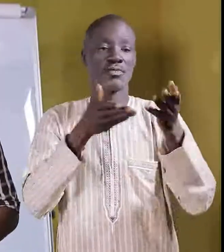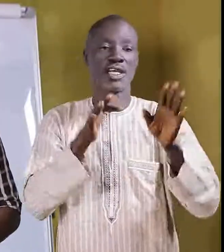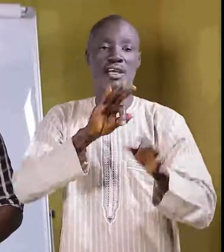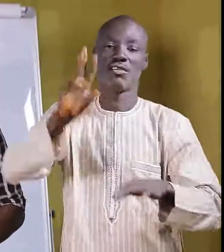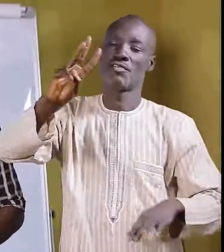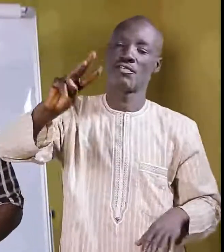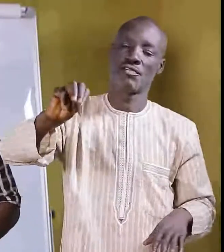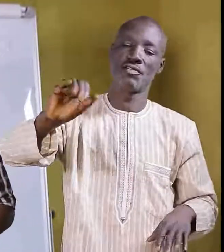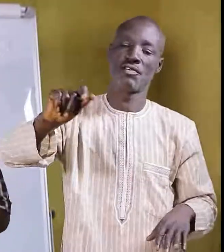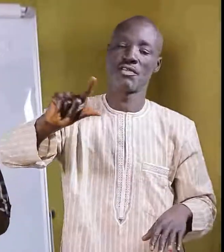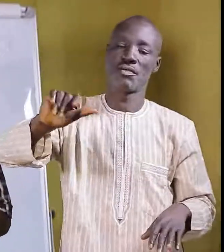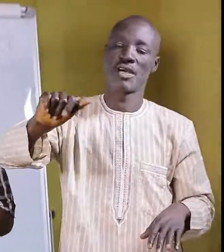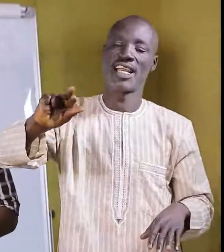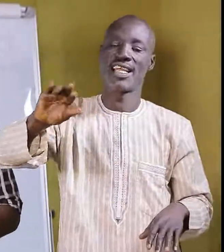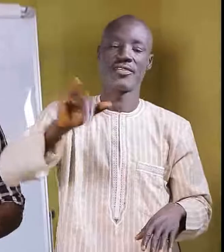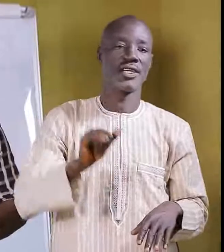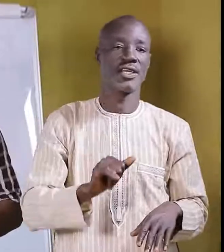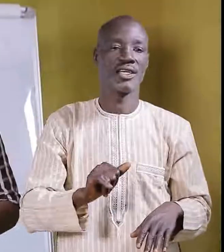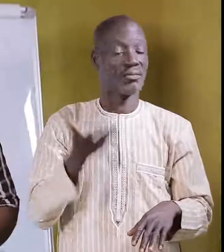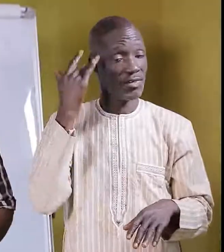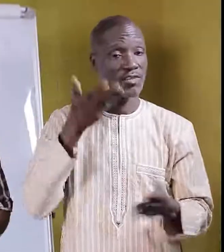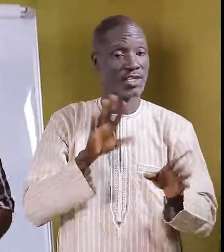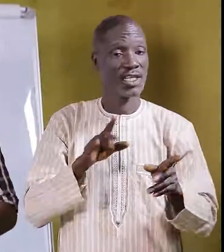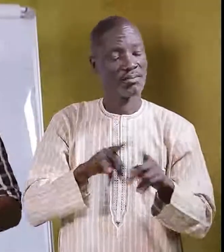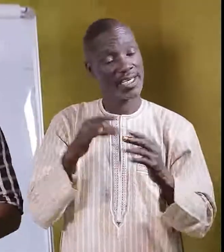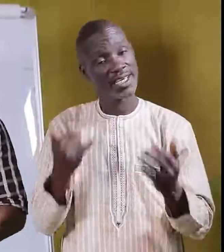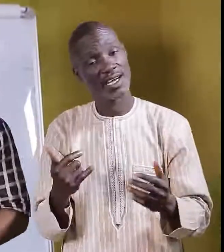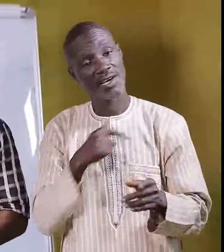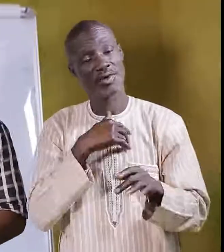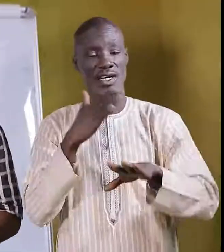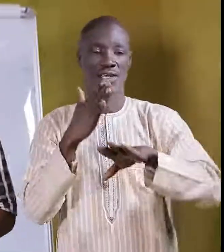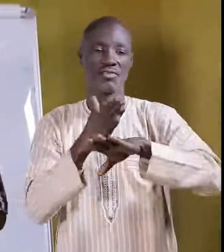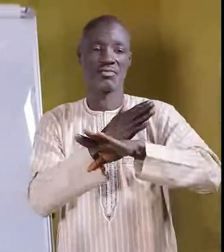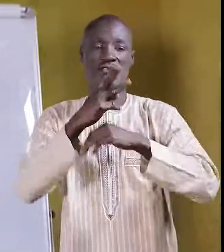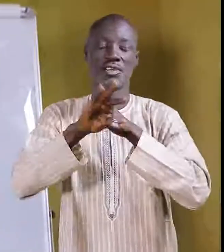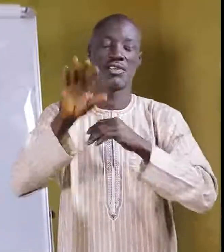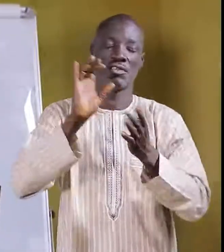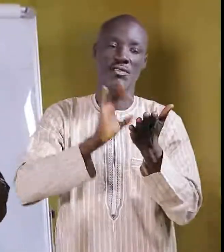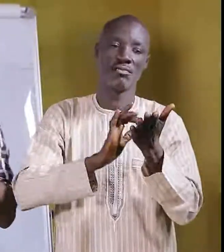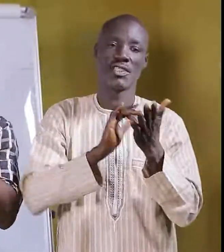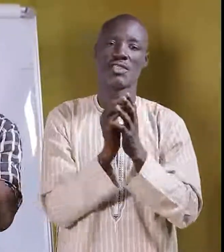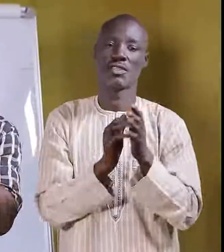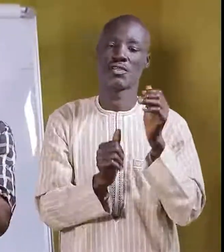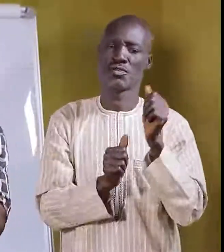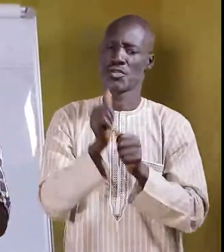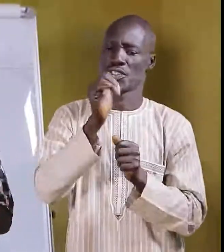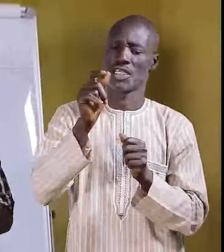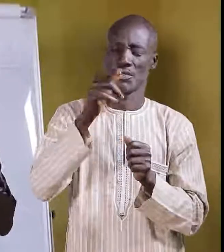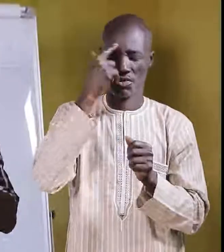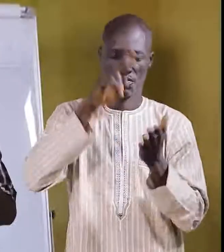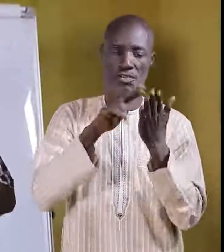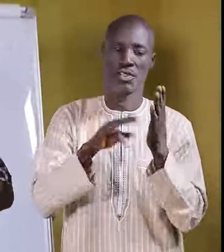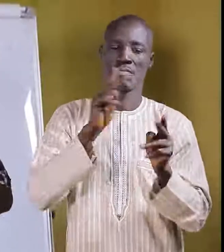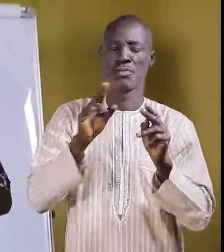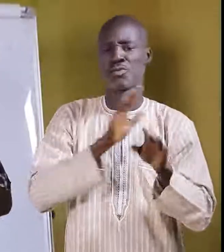little malaria, you take a little tab and you get okay. So there is improvement in medical services, which as a result, people